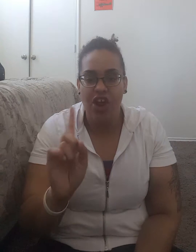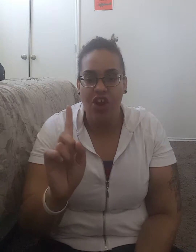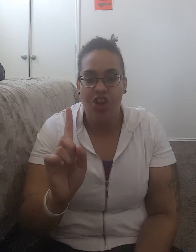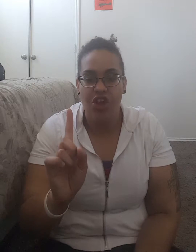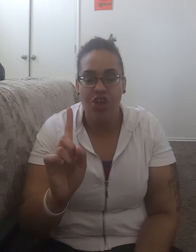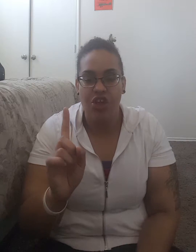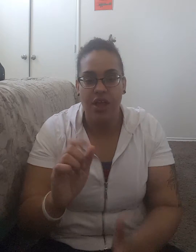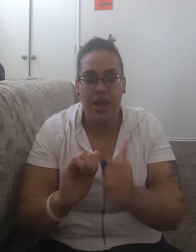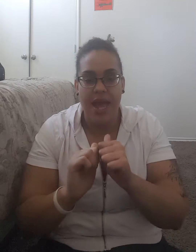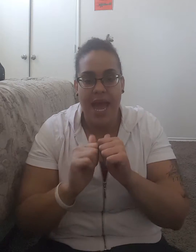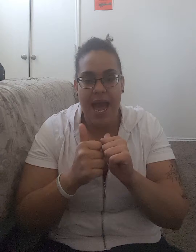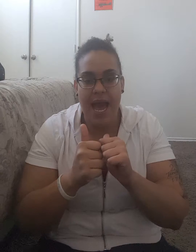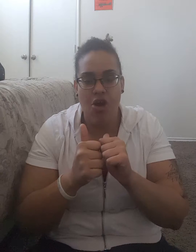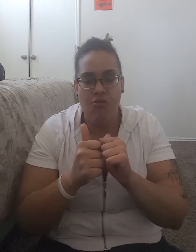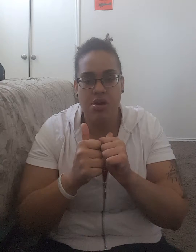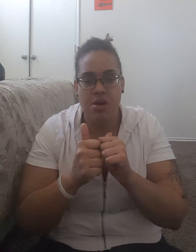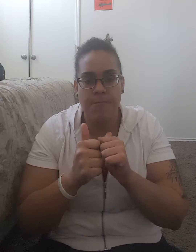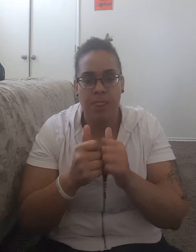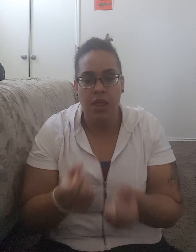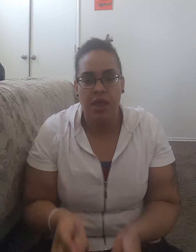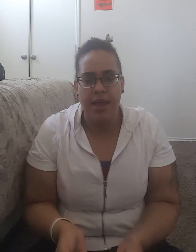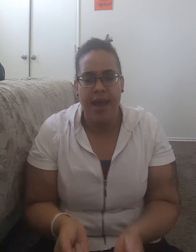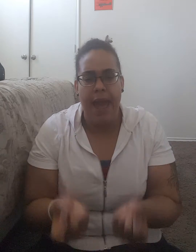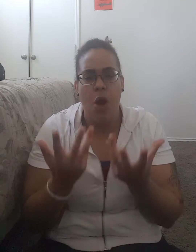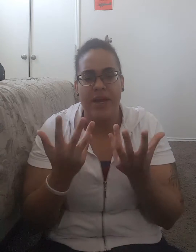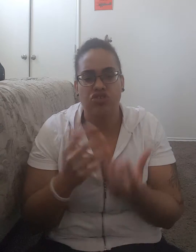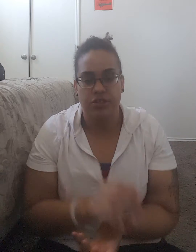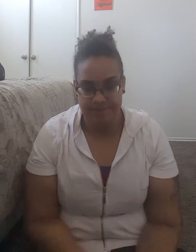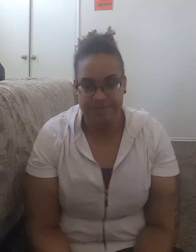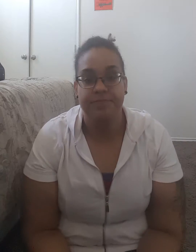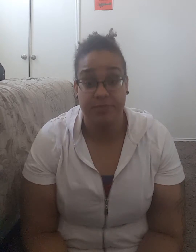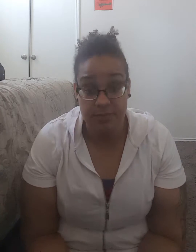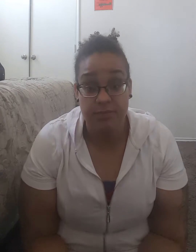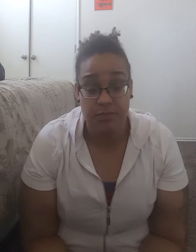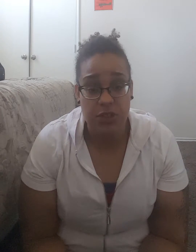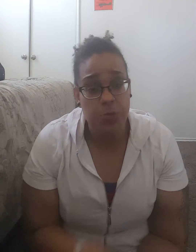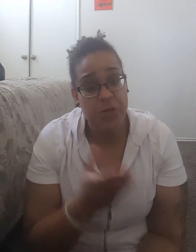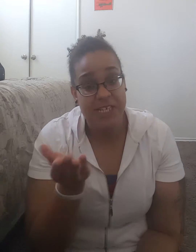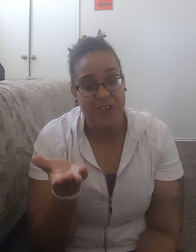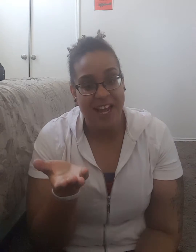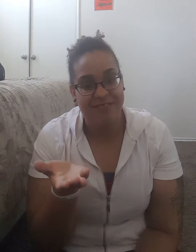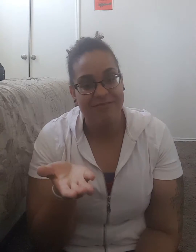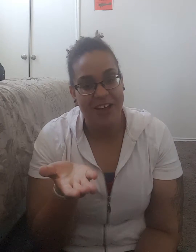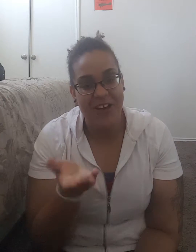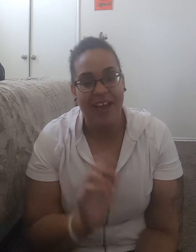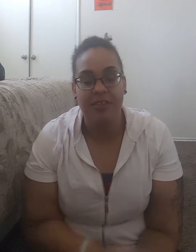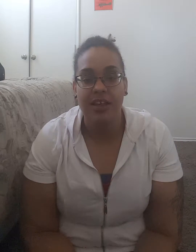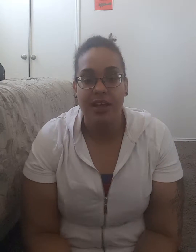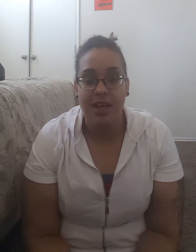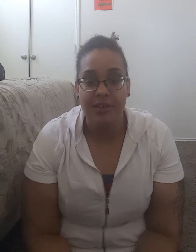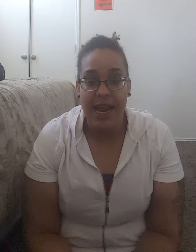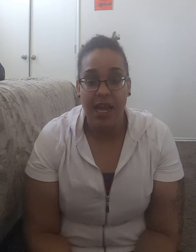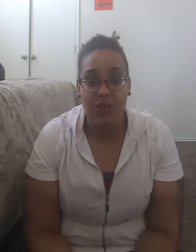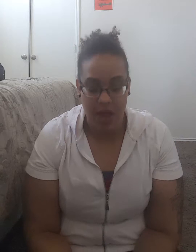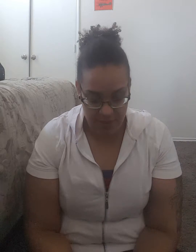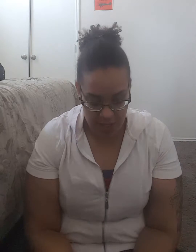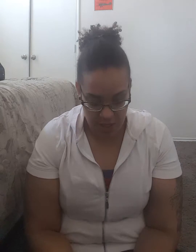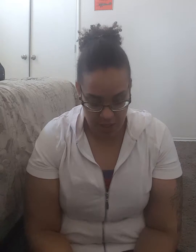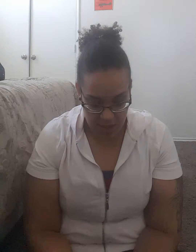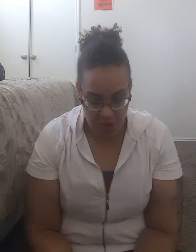where, how much. Super easy, right? Okay. All right. If you have any, oh,